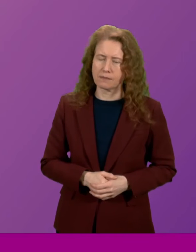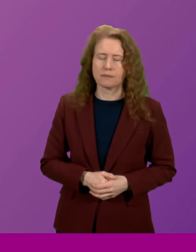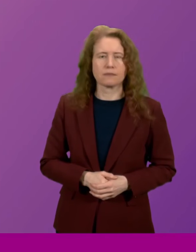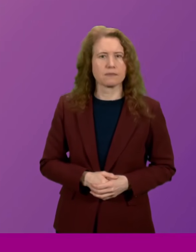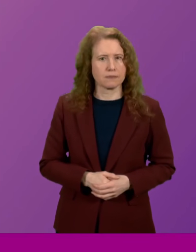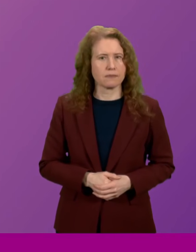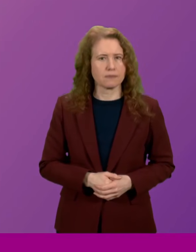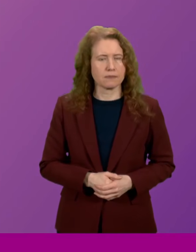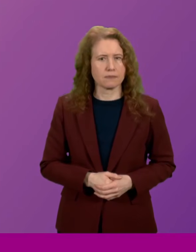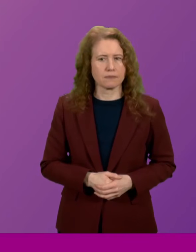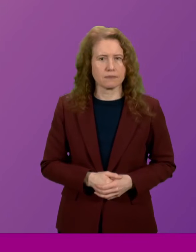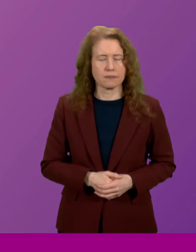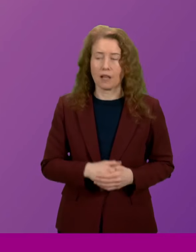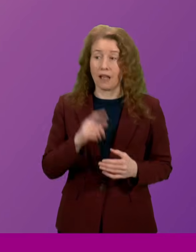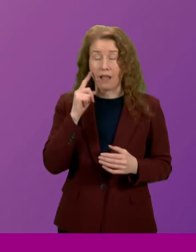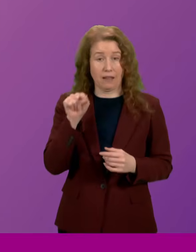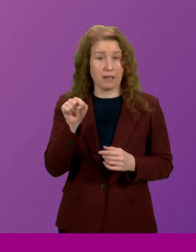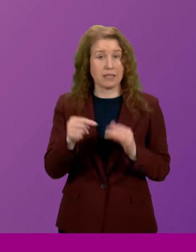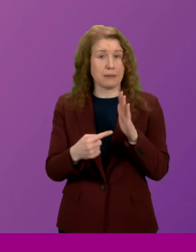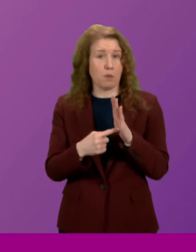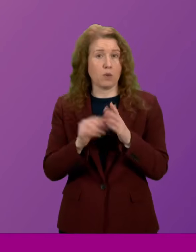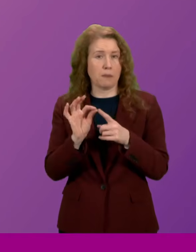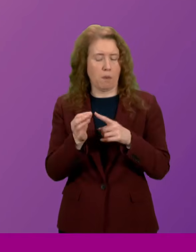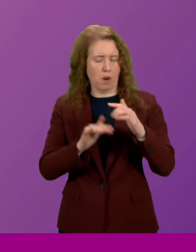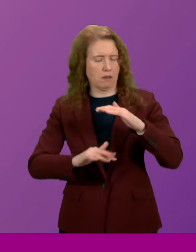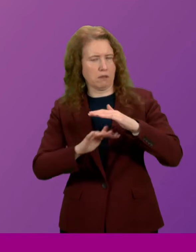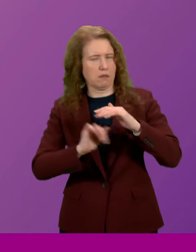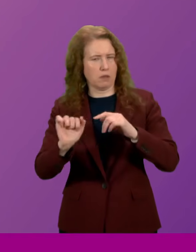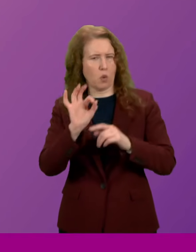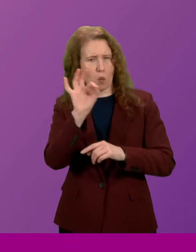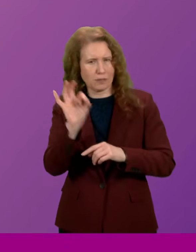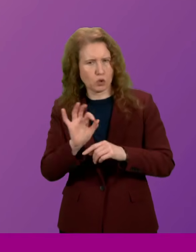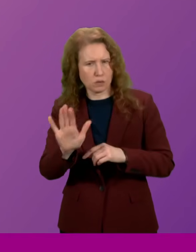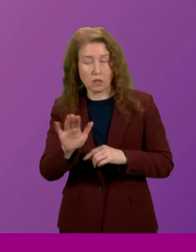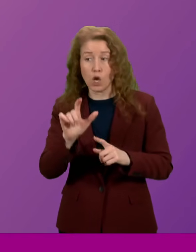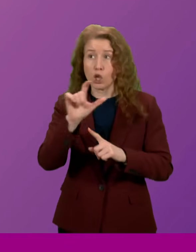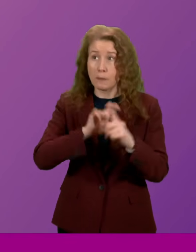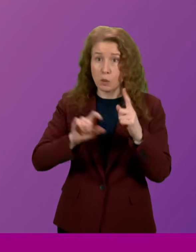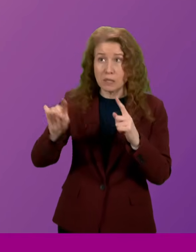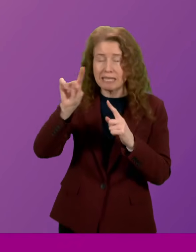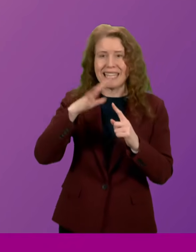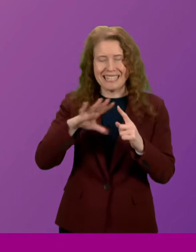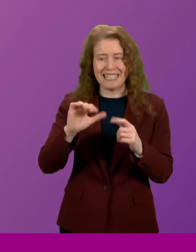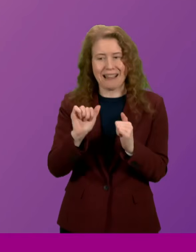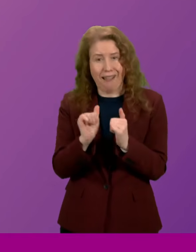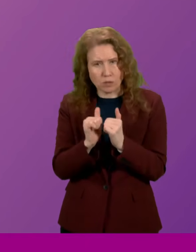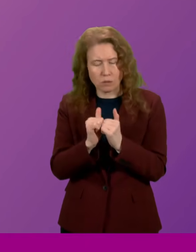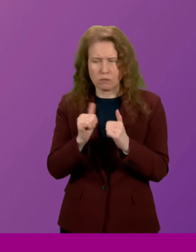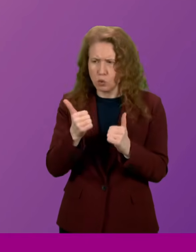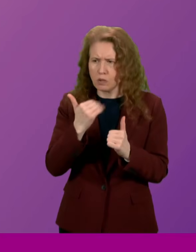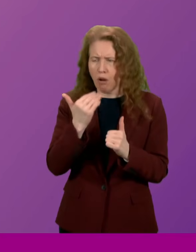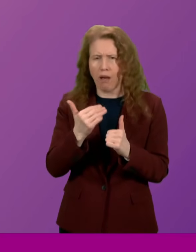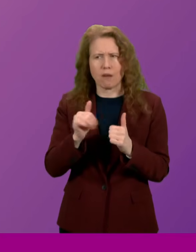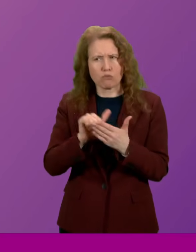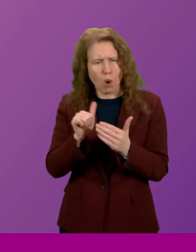Sir, I think there's an important point underlying Mr Mountain's question, which is that communities must have adequate and appropriate opportunities